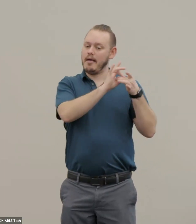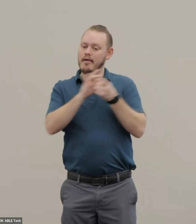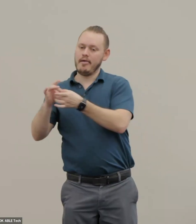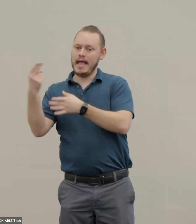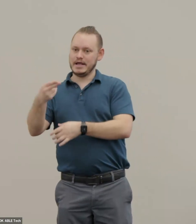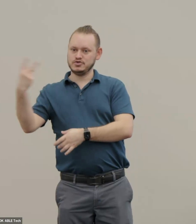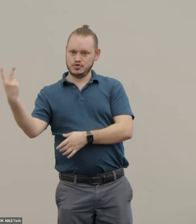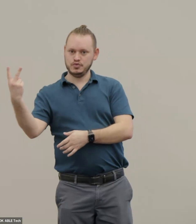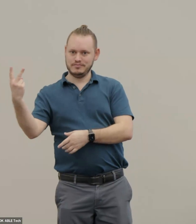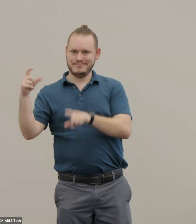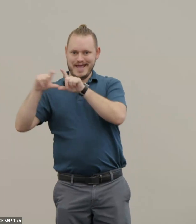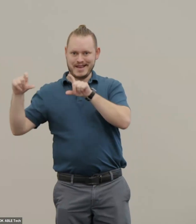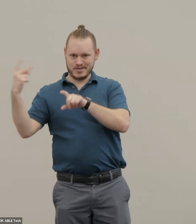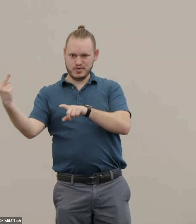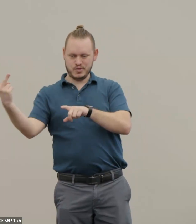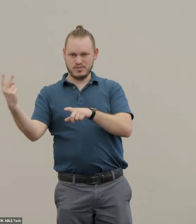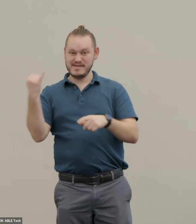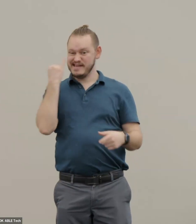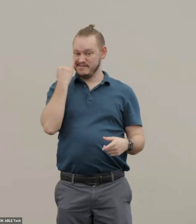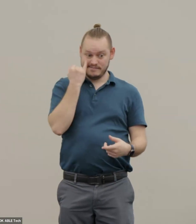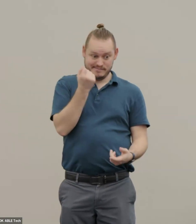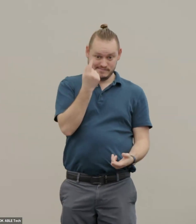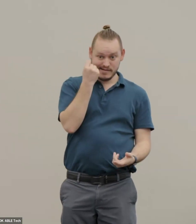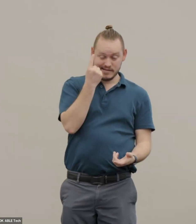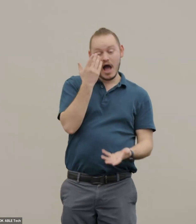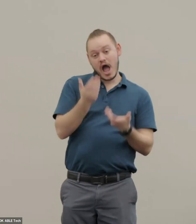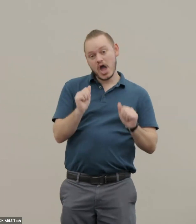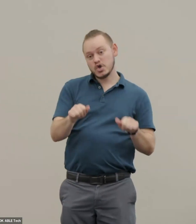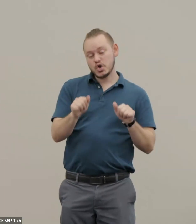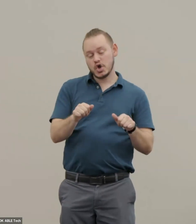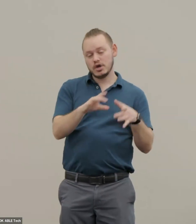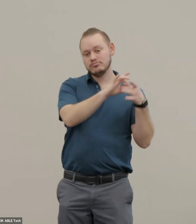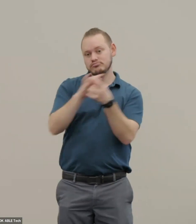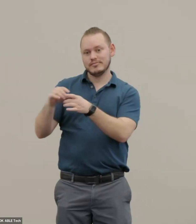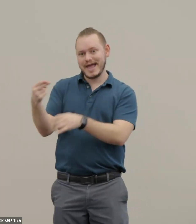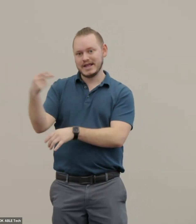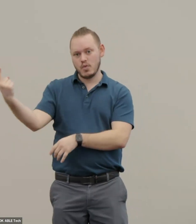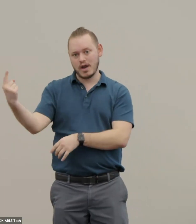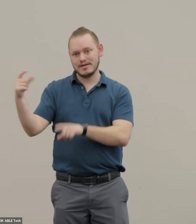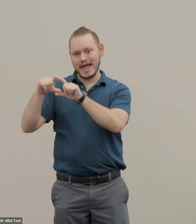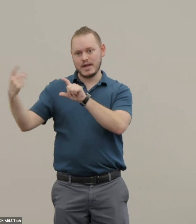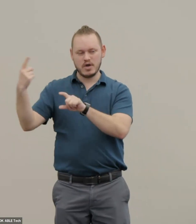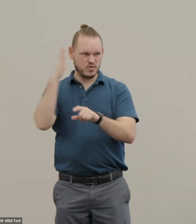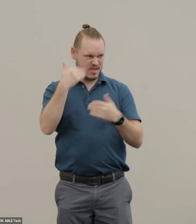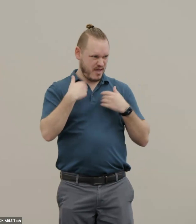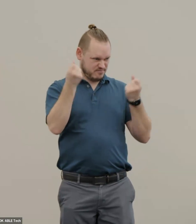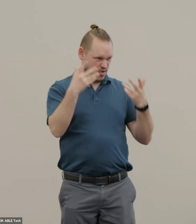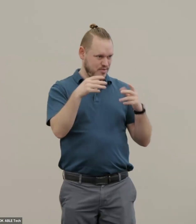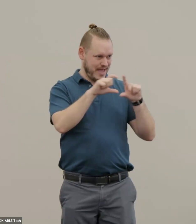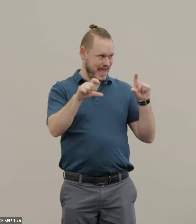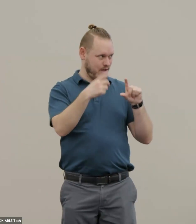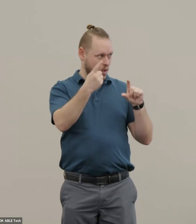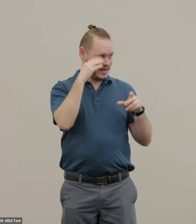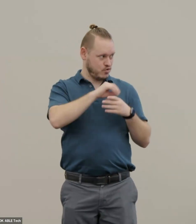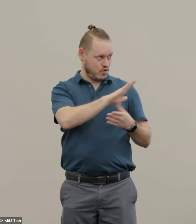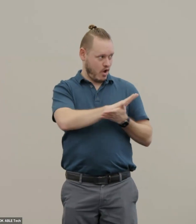an H2, but if it makes sense, I could also map it to an H1. So you're going to have multiple heading 1s in your document.